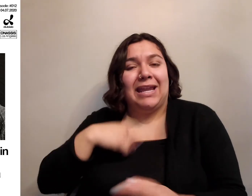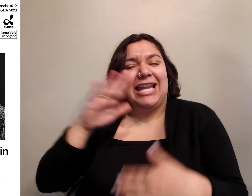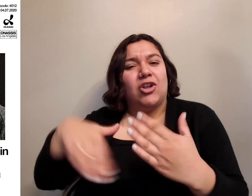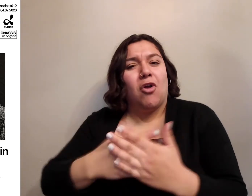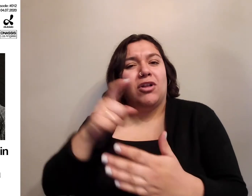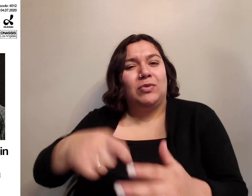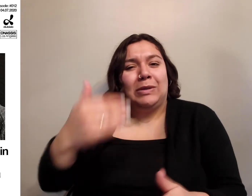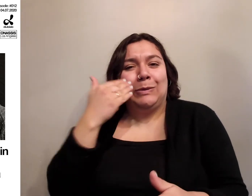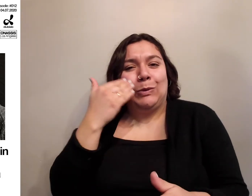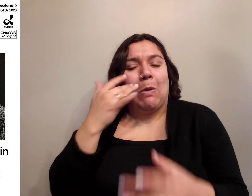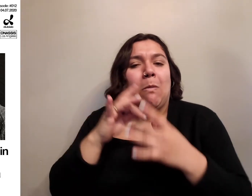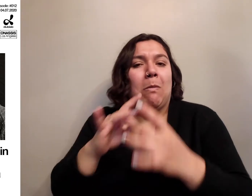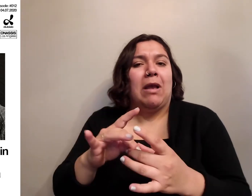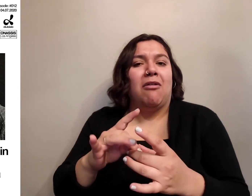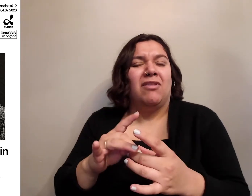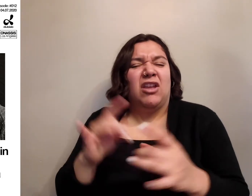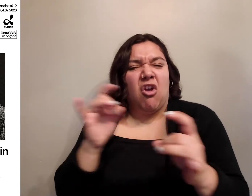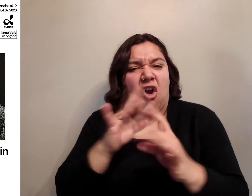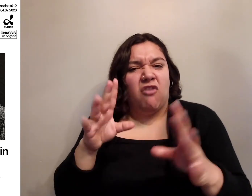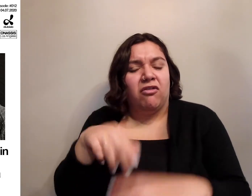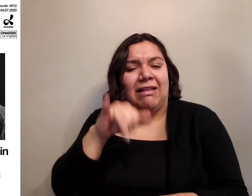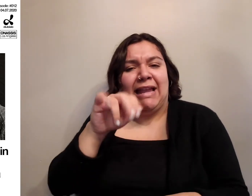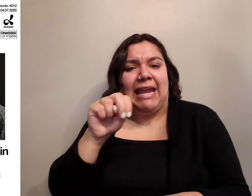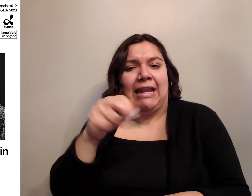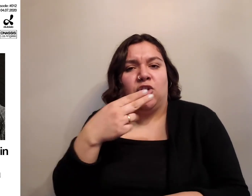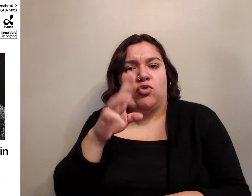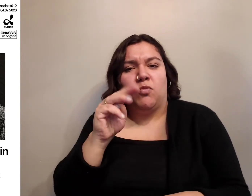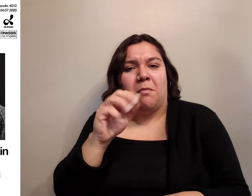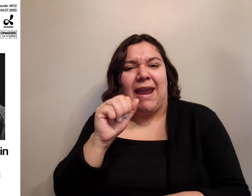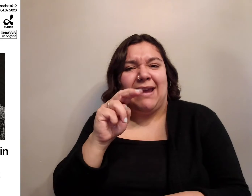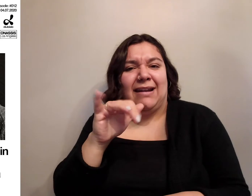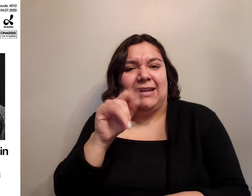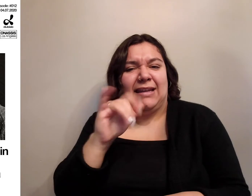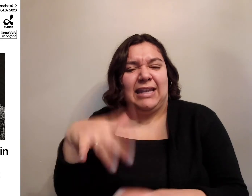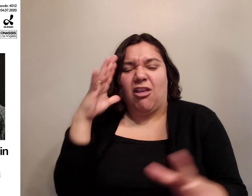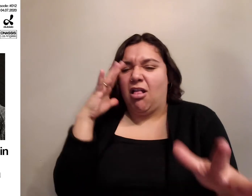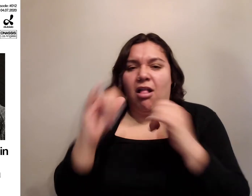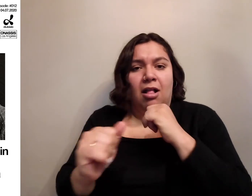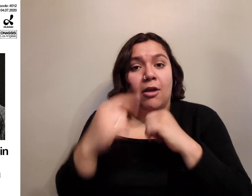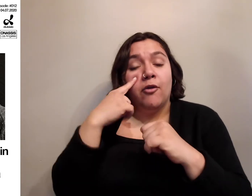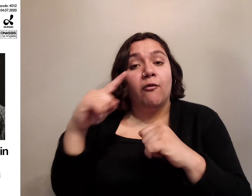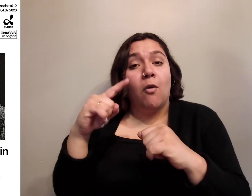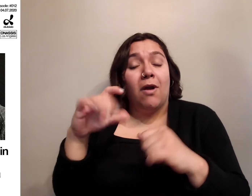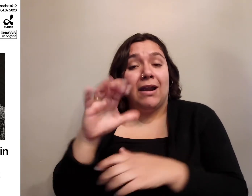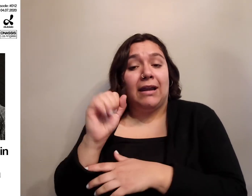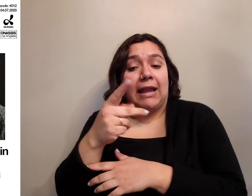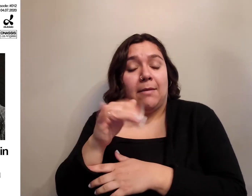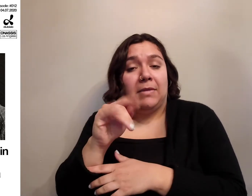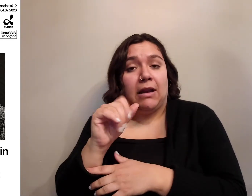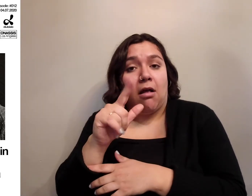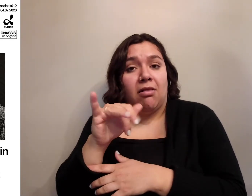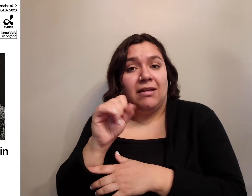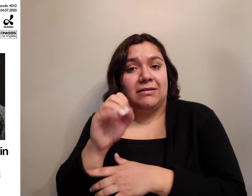need to know about the inhumanity of capitalism. And that, again, is on